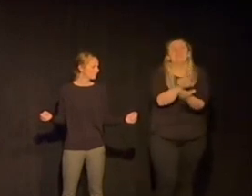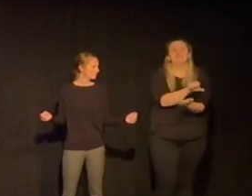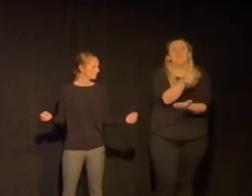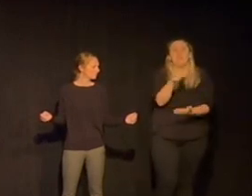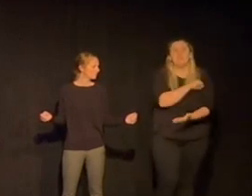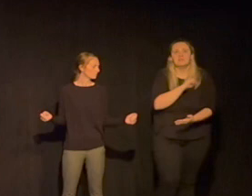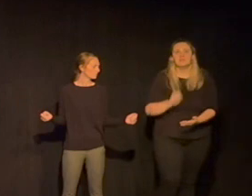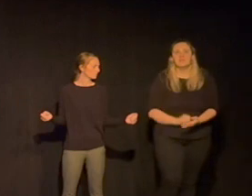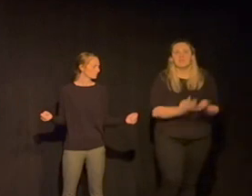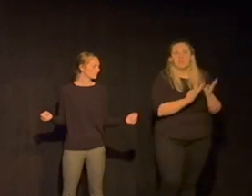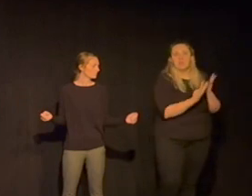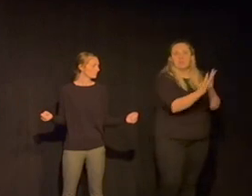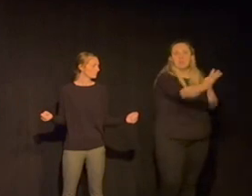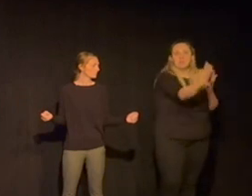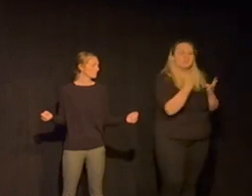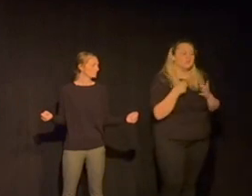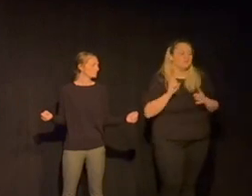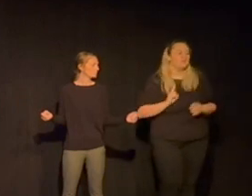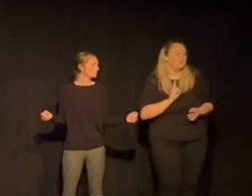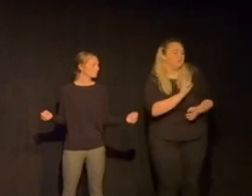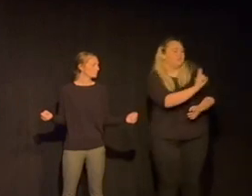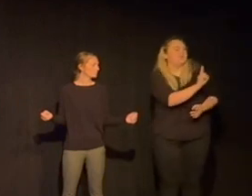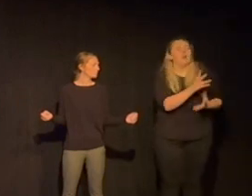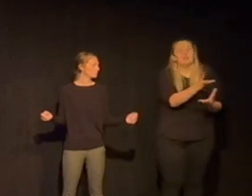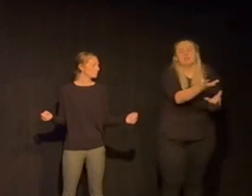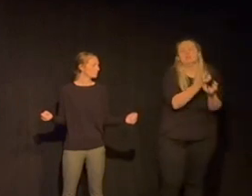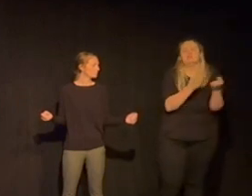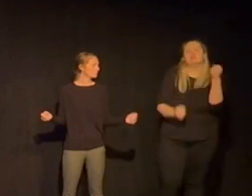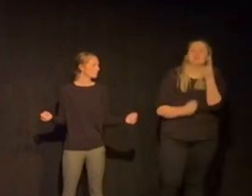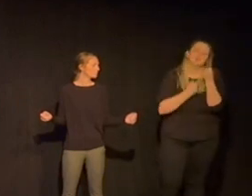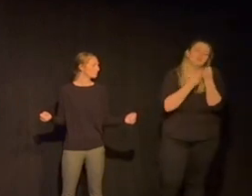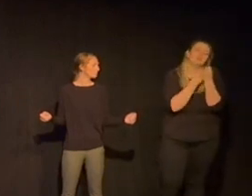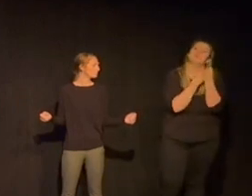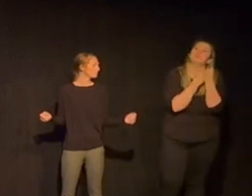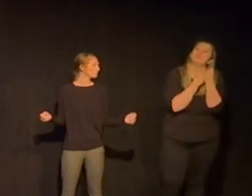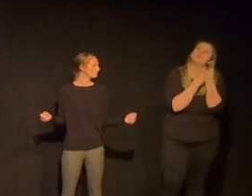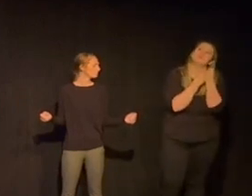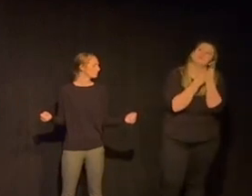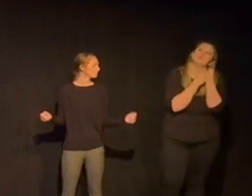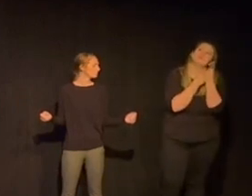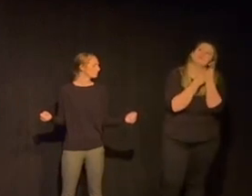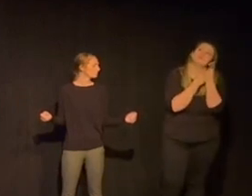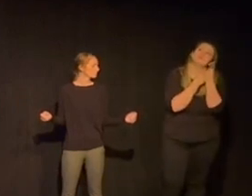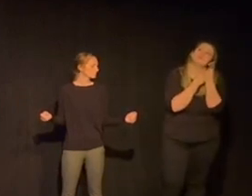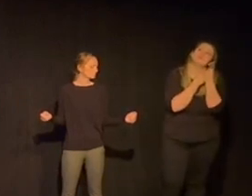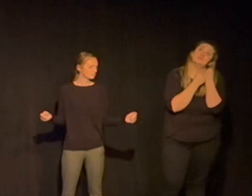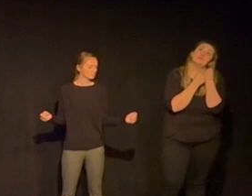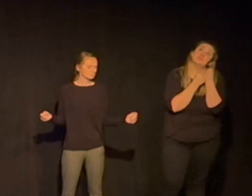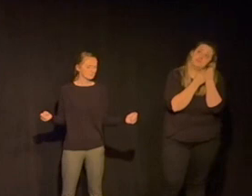she seek comfort in the arms of other superheroes?